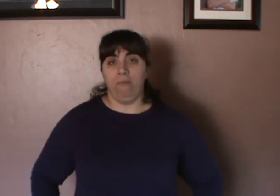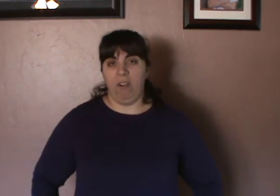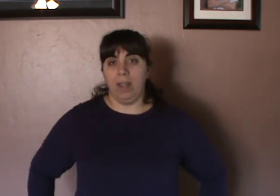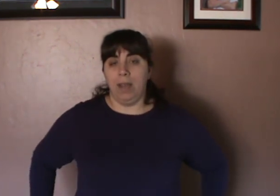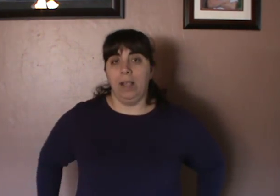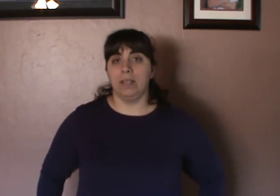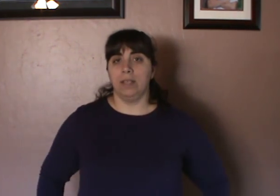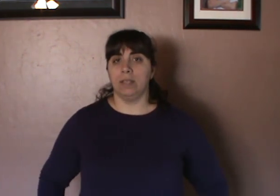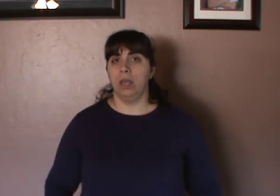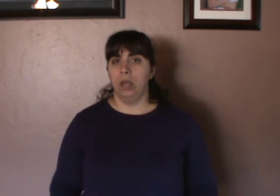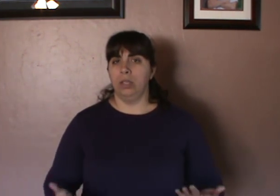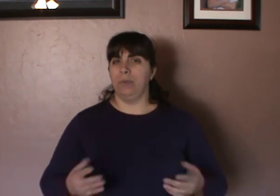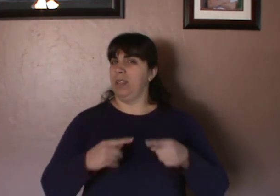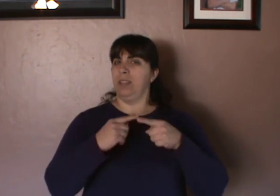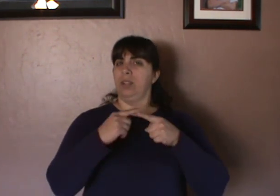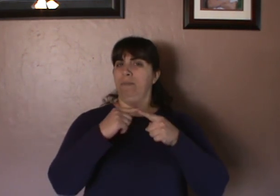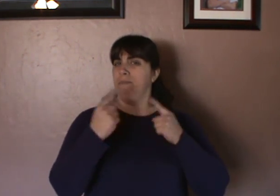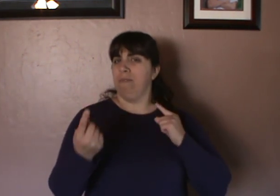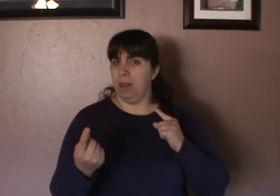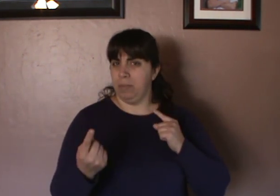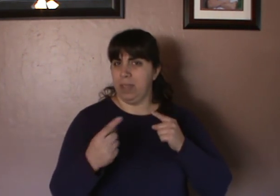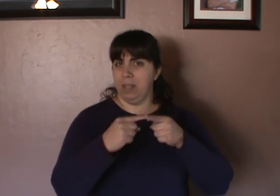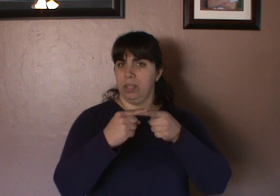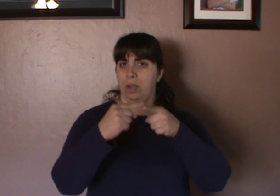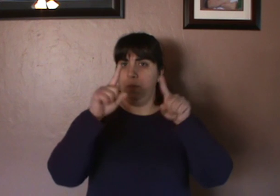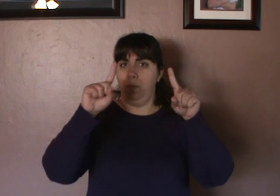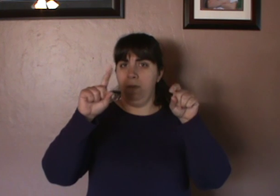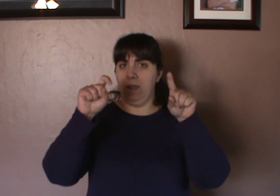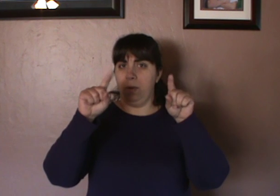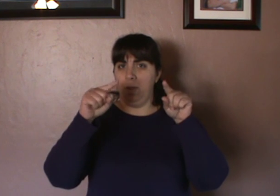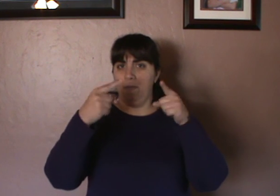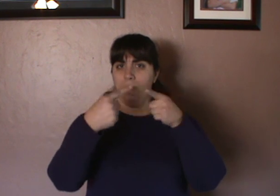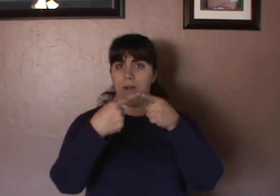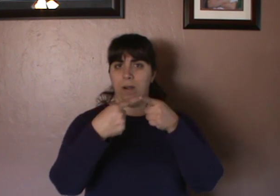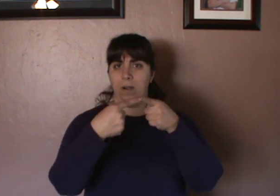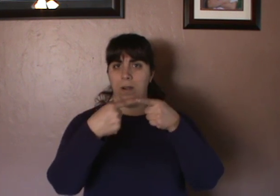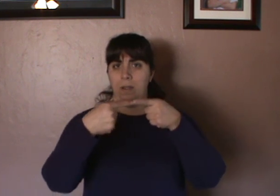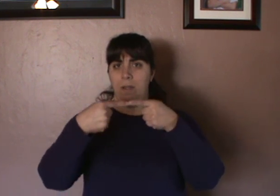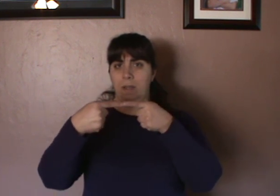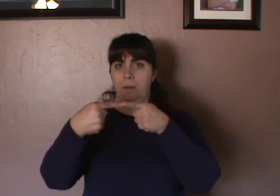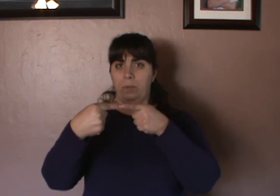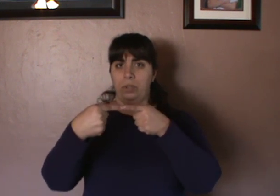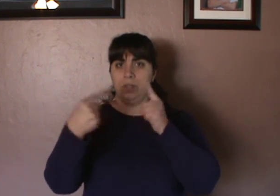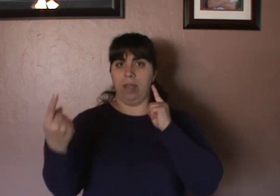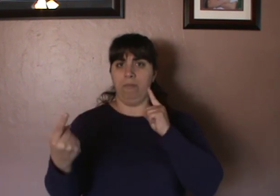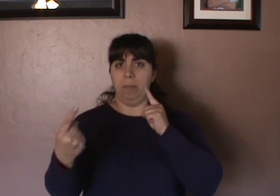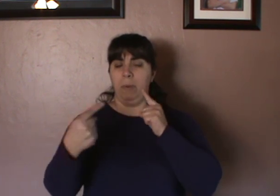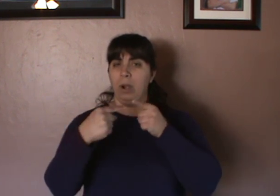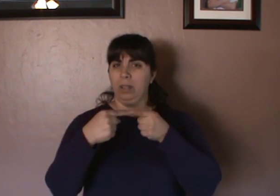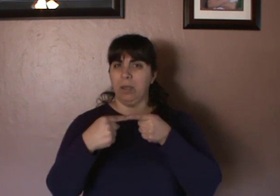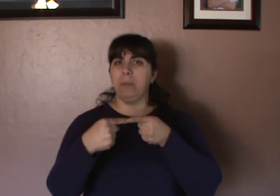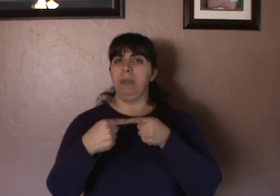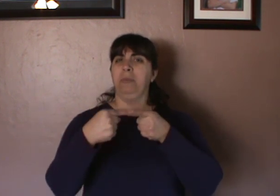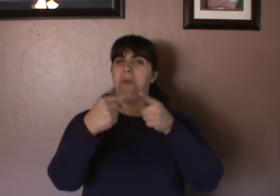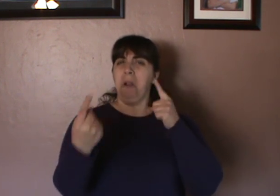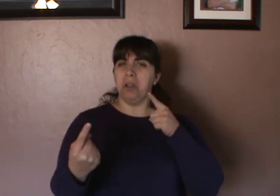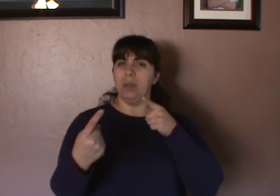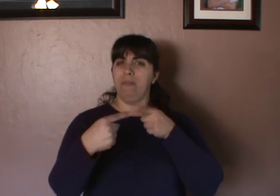frank analysis. So we're saying, don't get upset. So one finger, and we'll just have them apart, like when people are arguing and